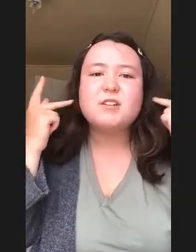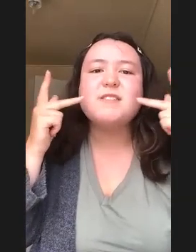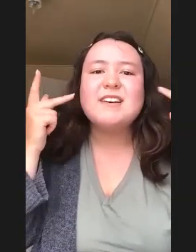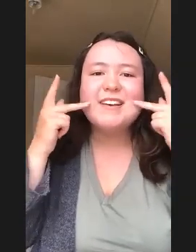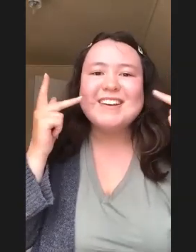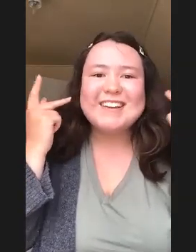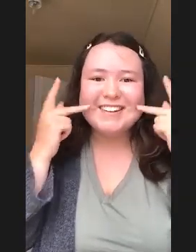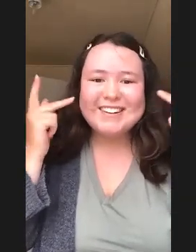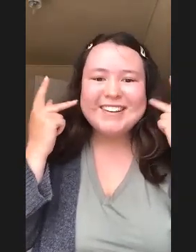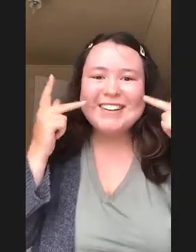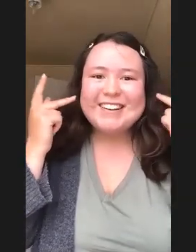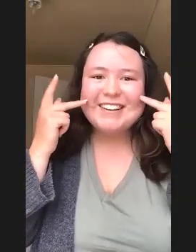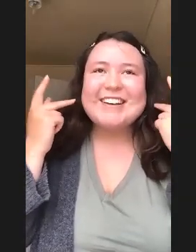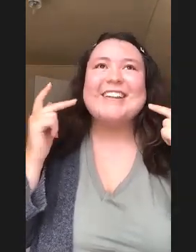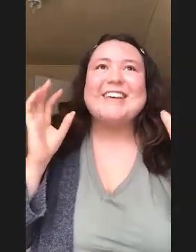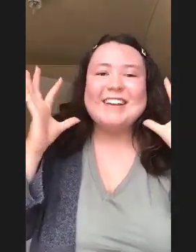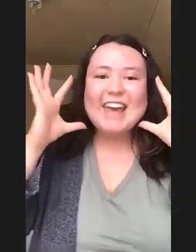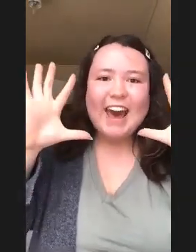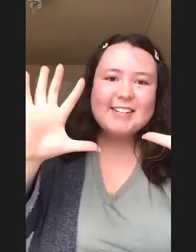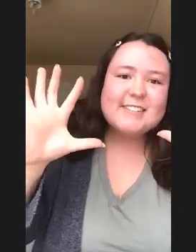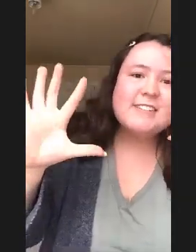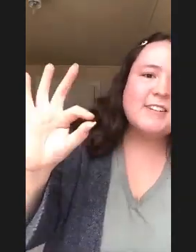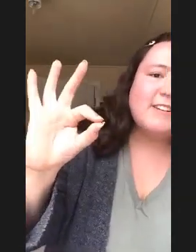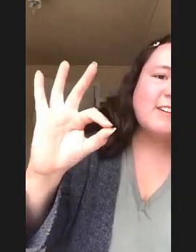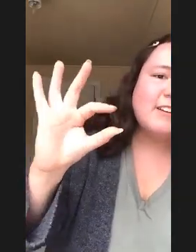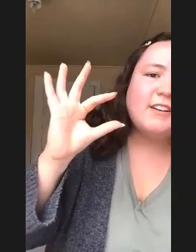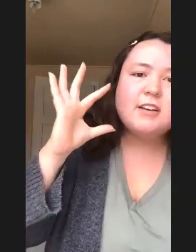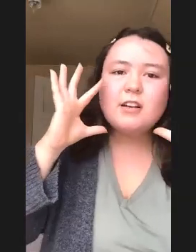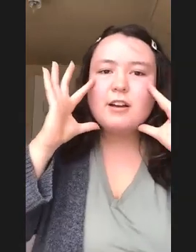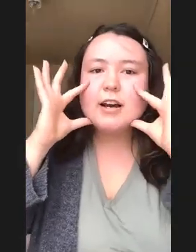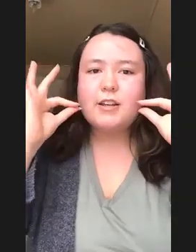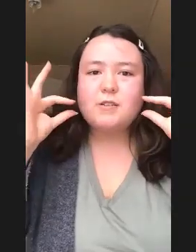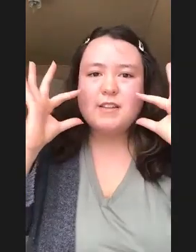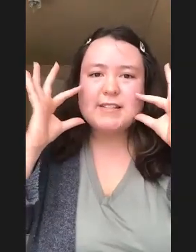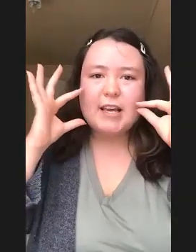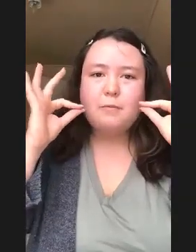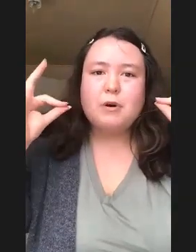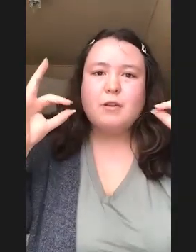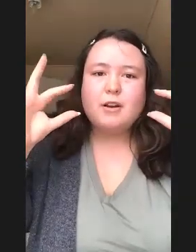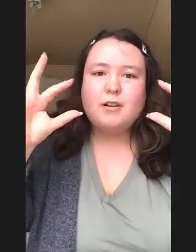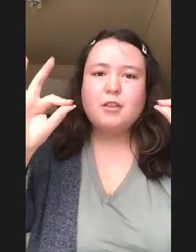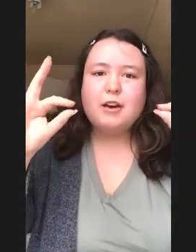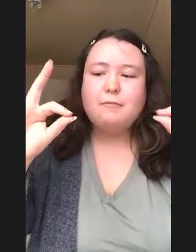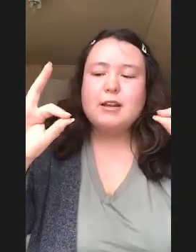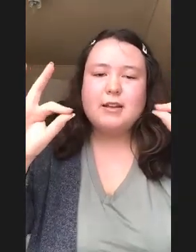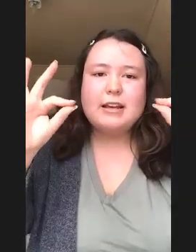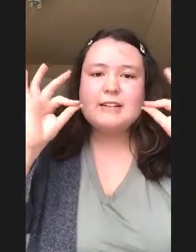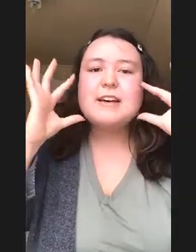whiskers, kitten. And then cat, you're kind of doing the same, but with your thumb and